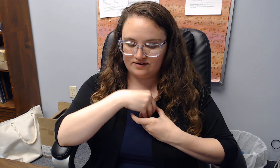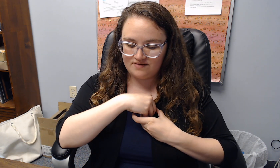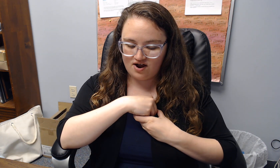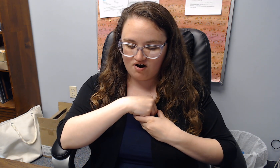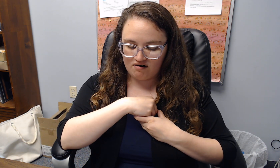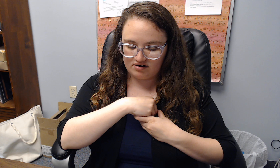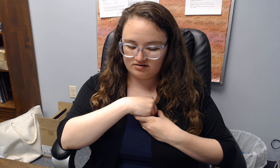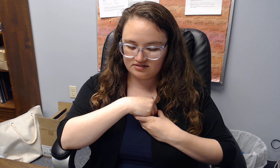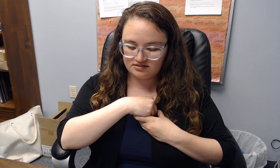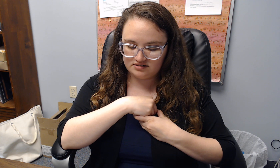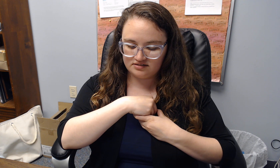my heart,